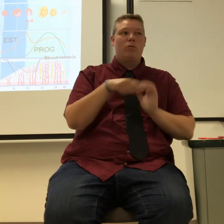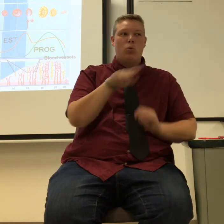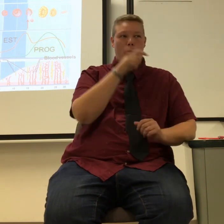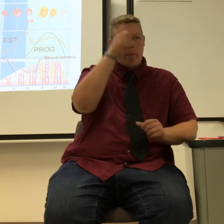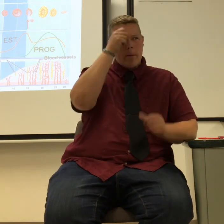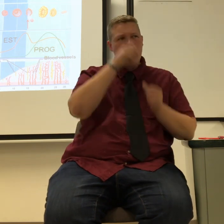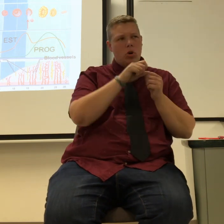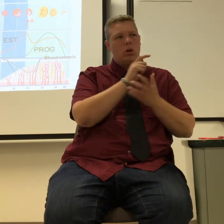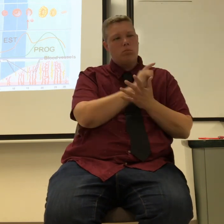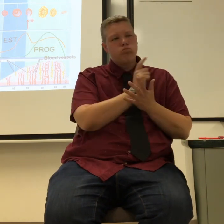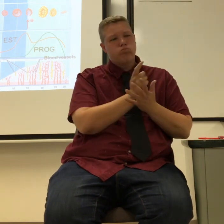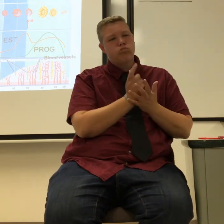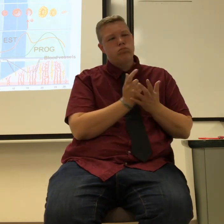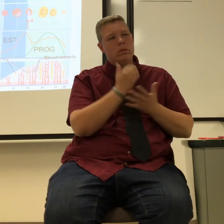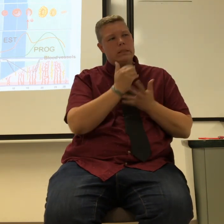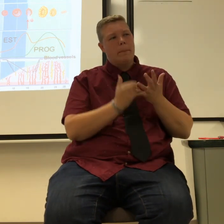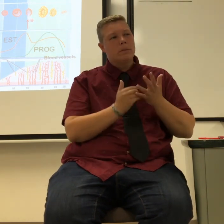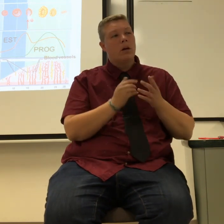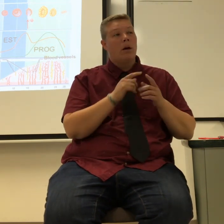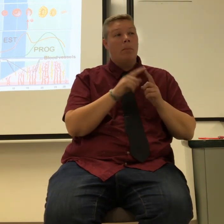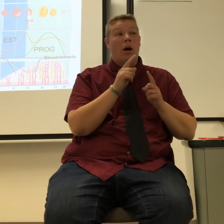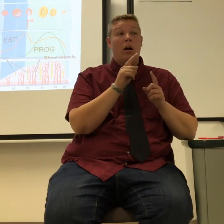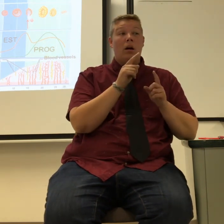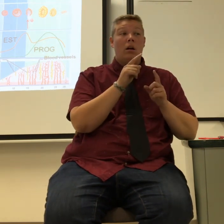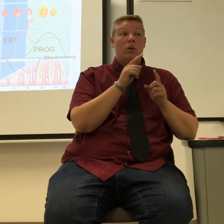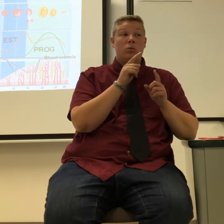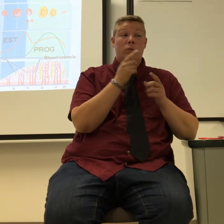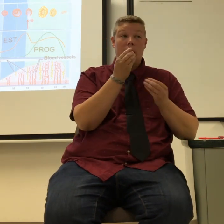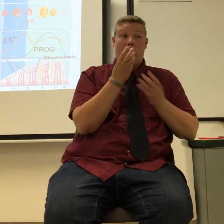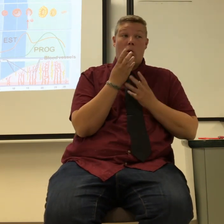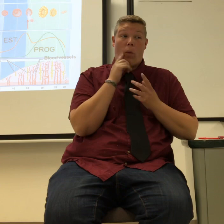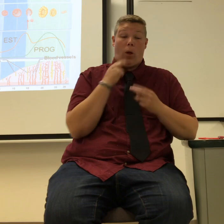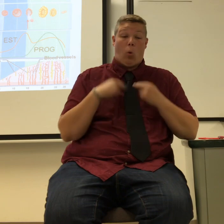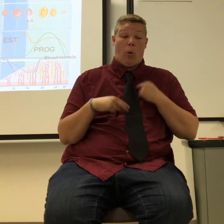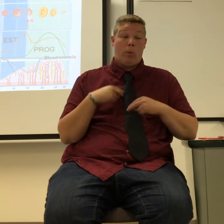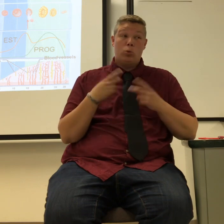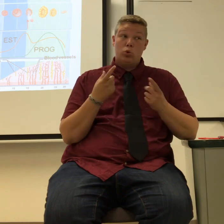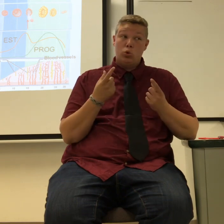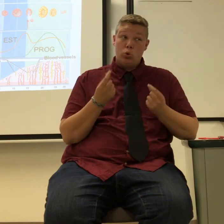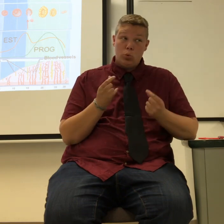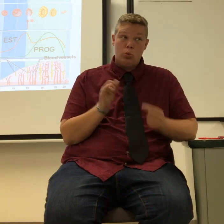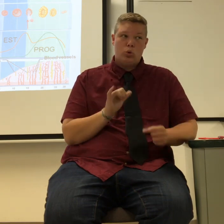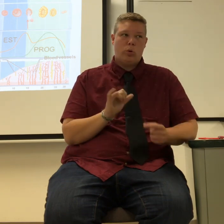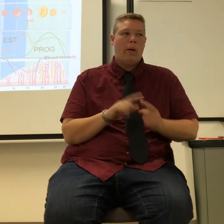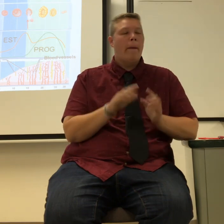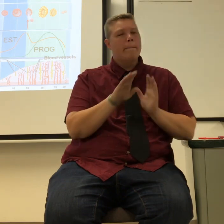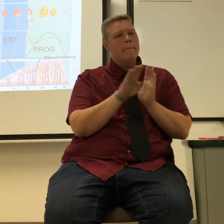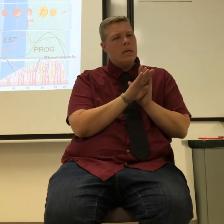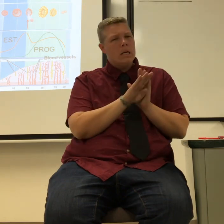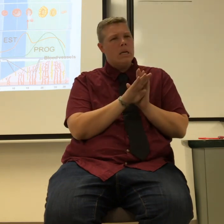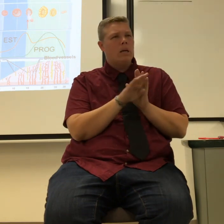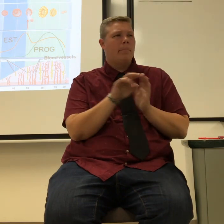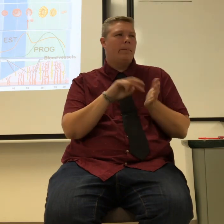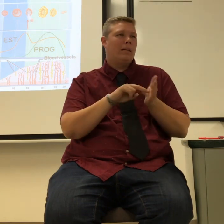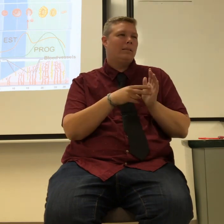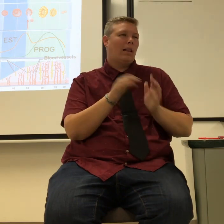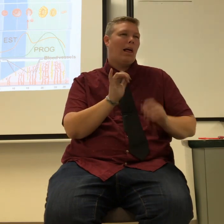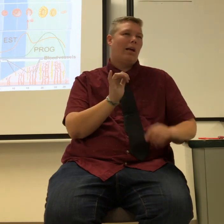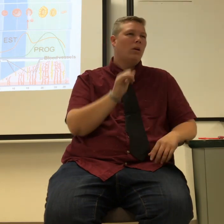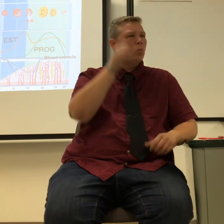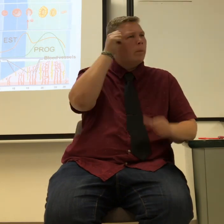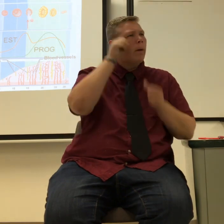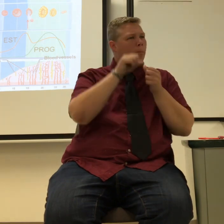steps, and you tell me what the hormones do. I would say like the B student, they remember the steps, then they